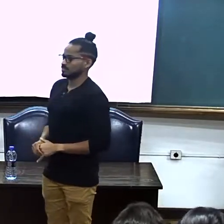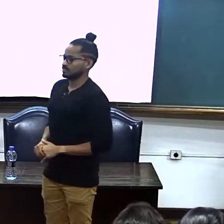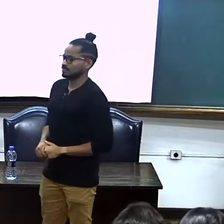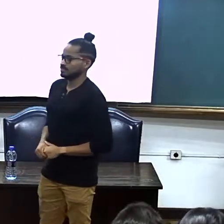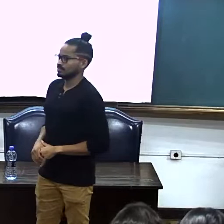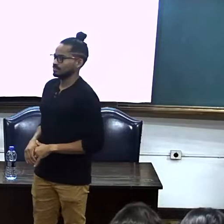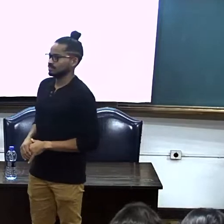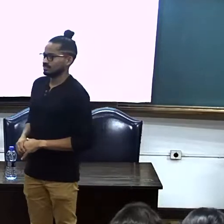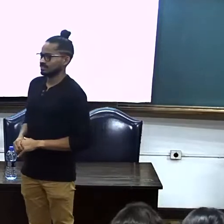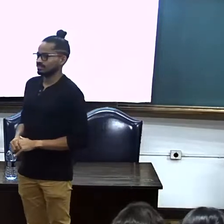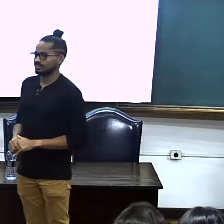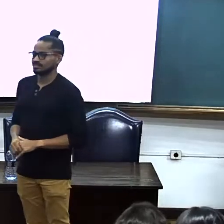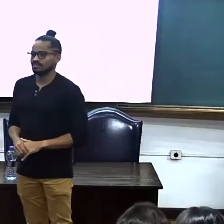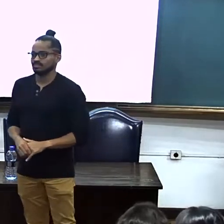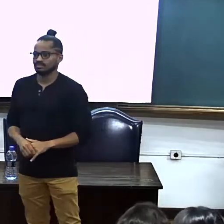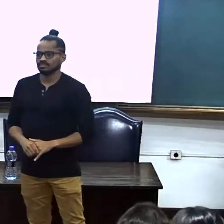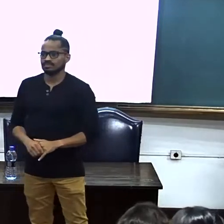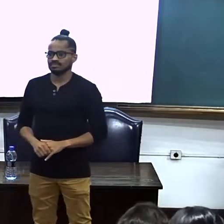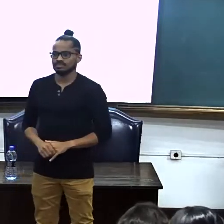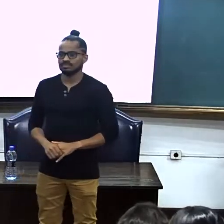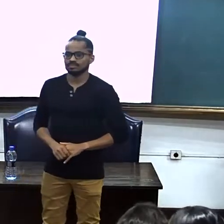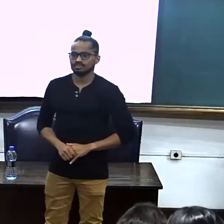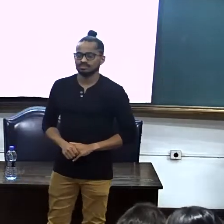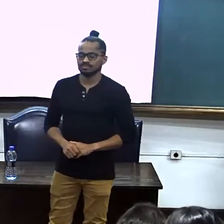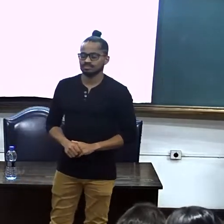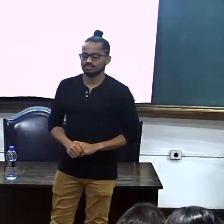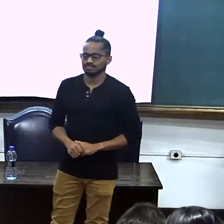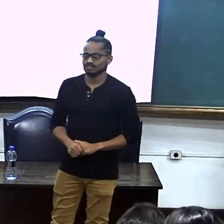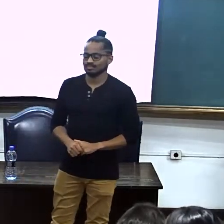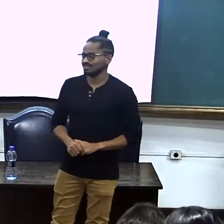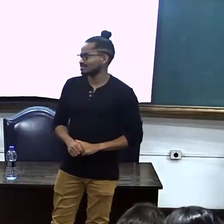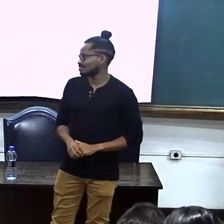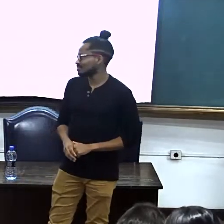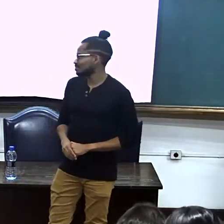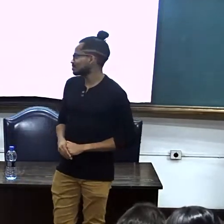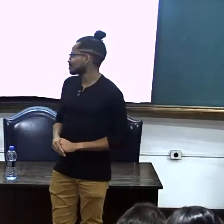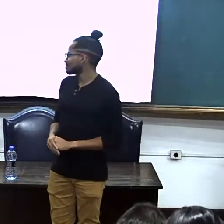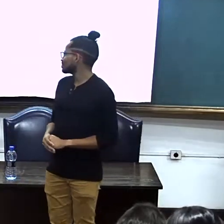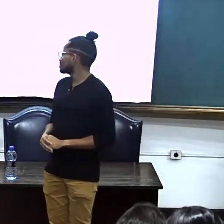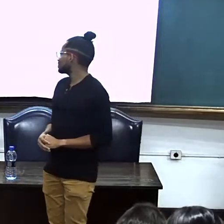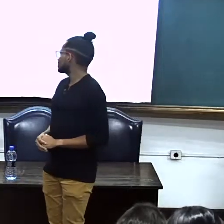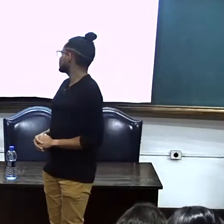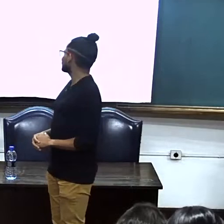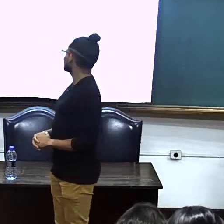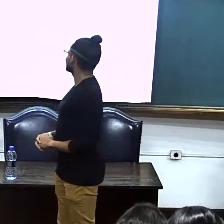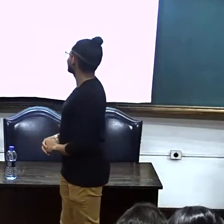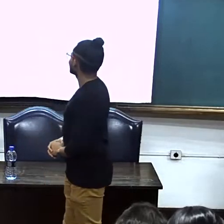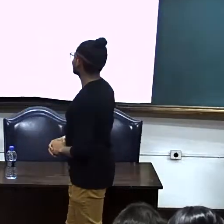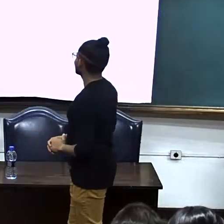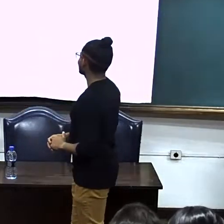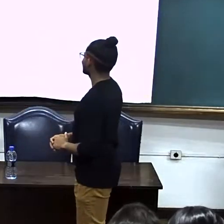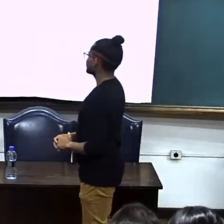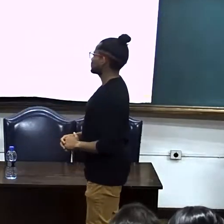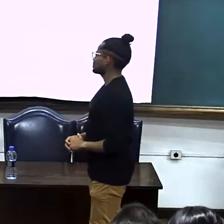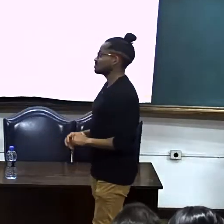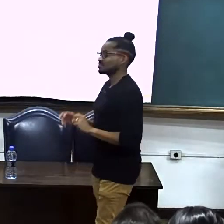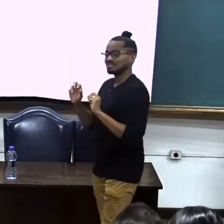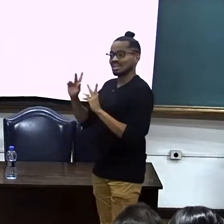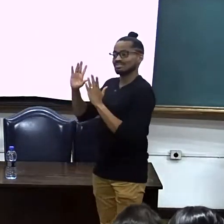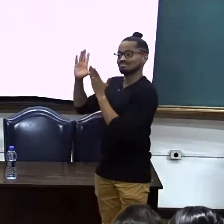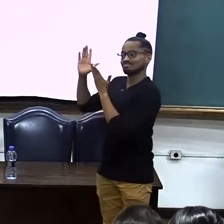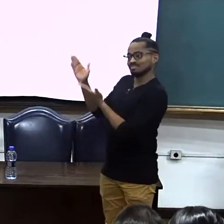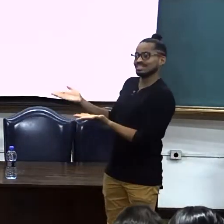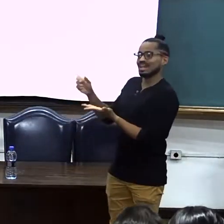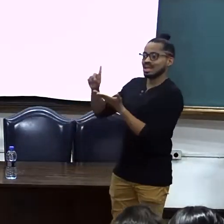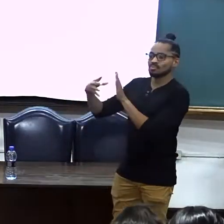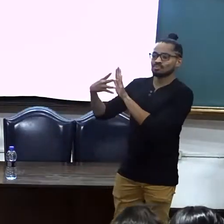empiricamente. É para isso que ela quer a ajuda de vocês. Okay, here we are. This is the model